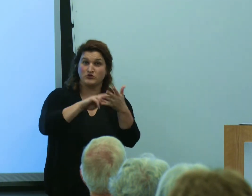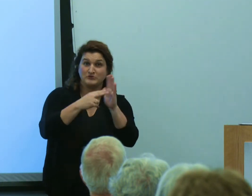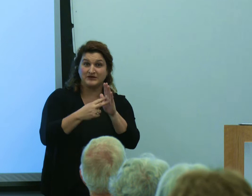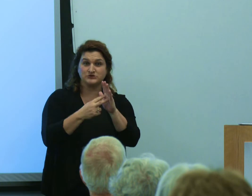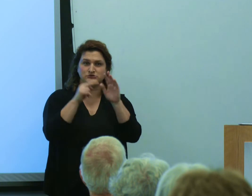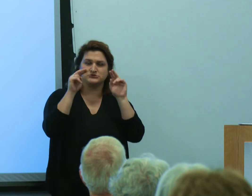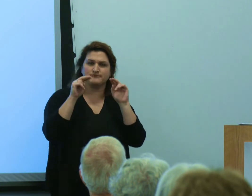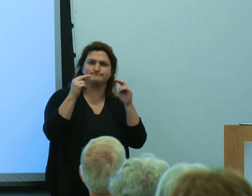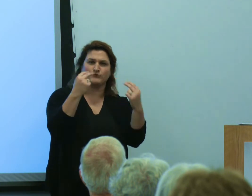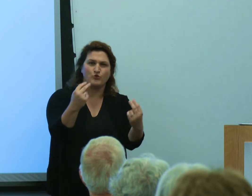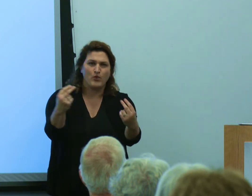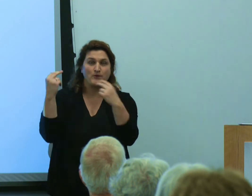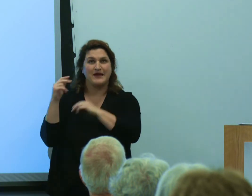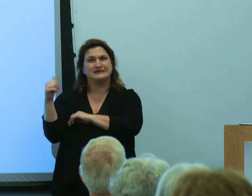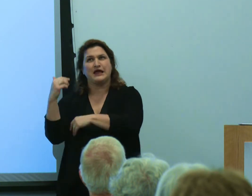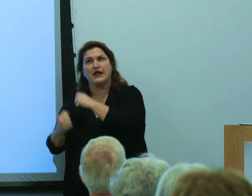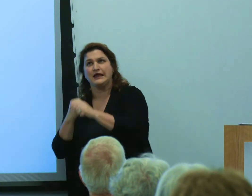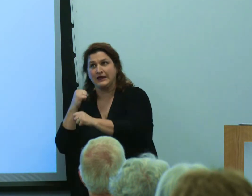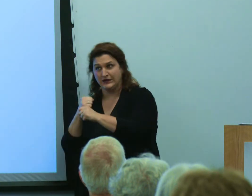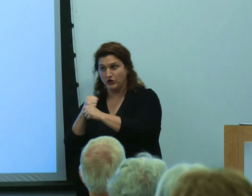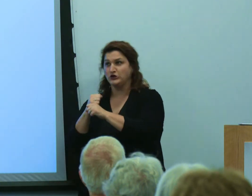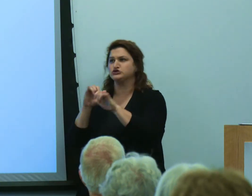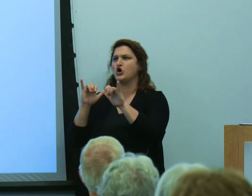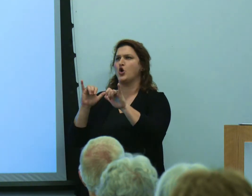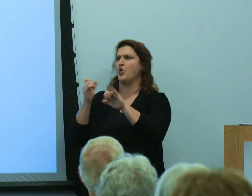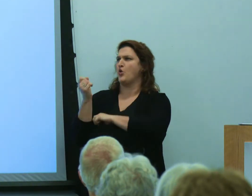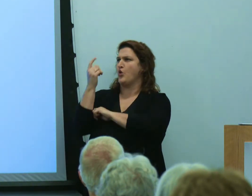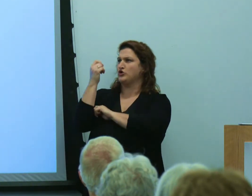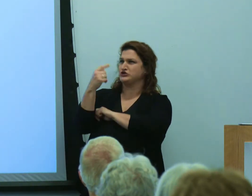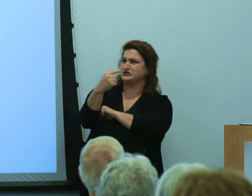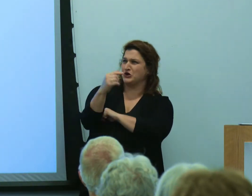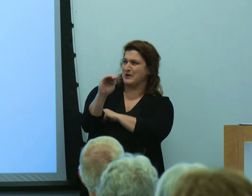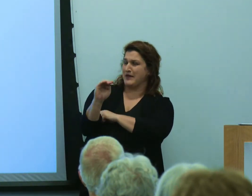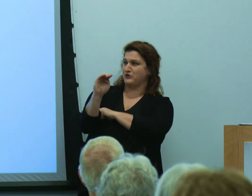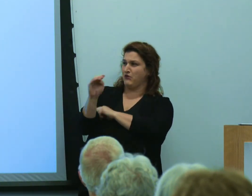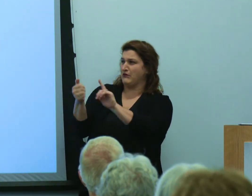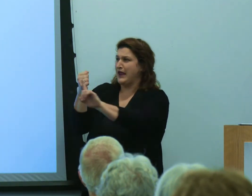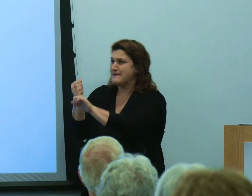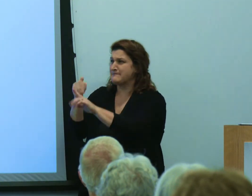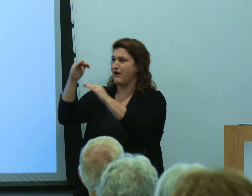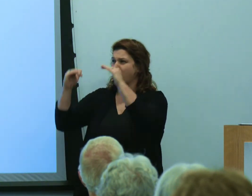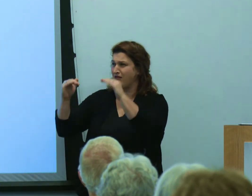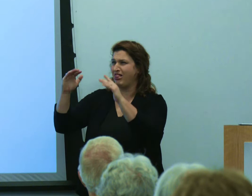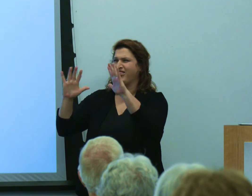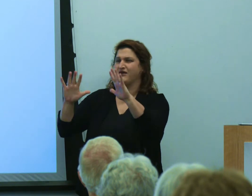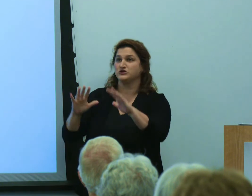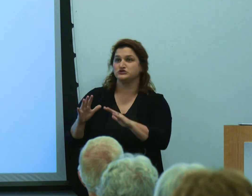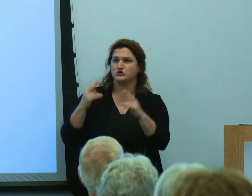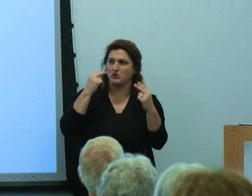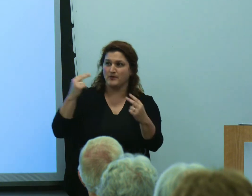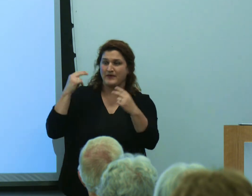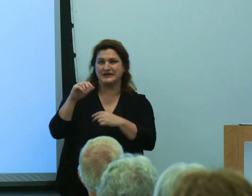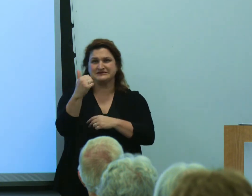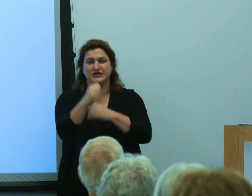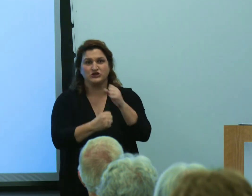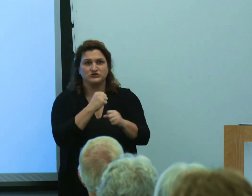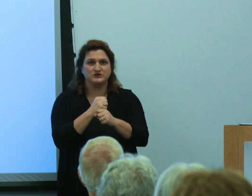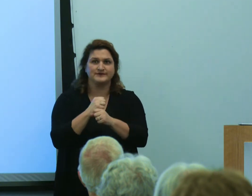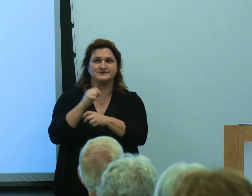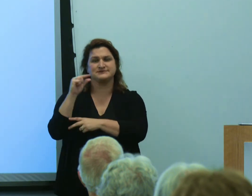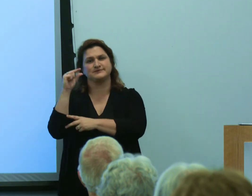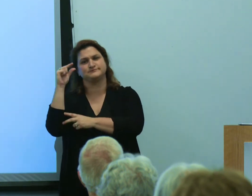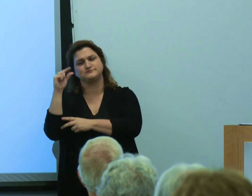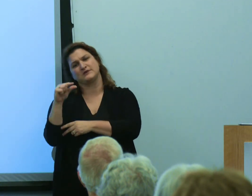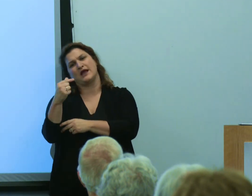measuring how disproportionate or how gerrymandered things are. So if you look at 10 years, you know, governor, auditor,